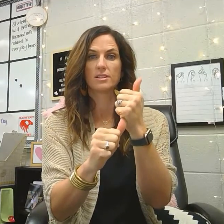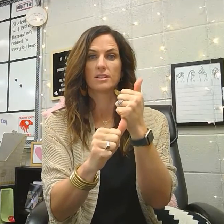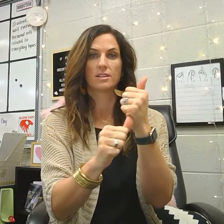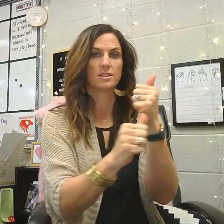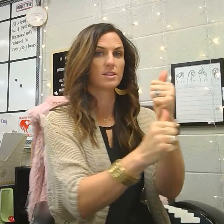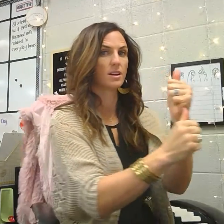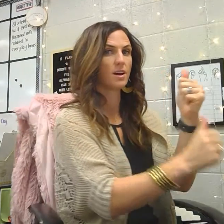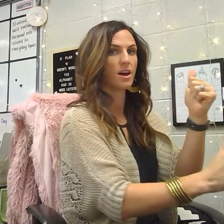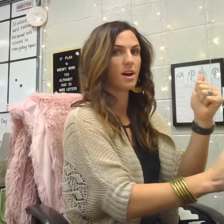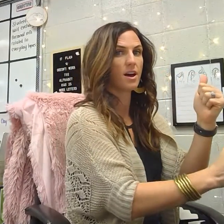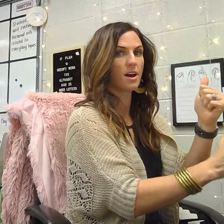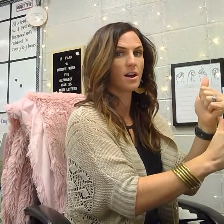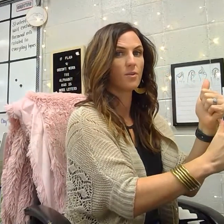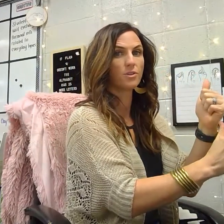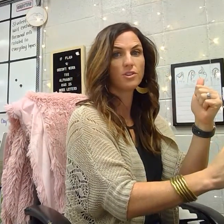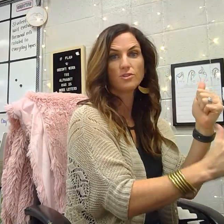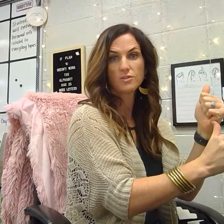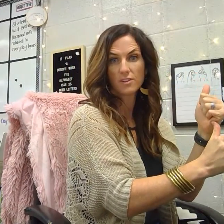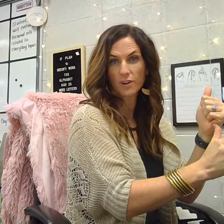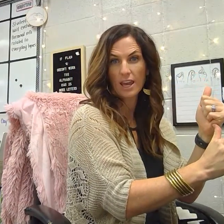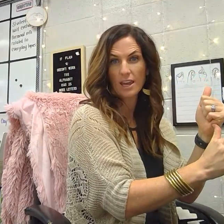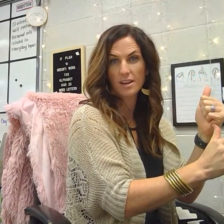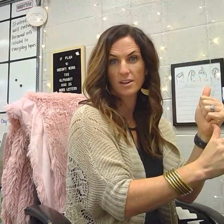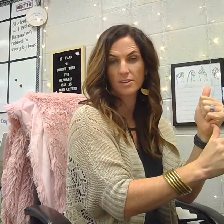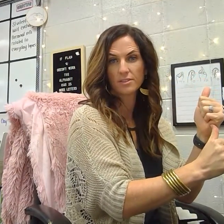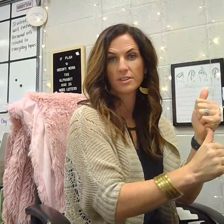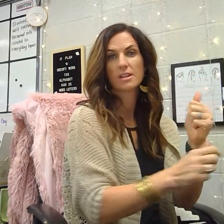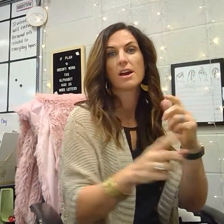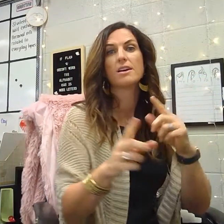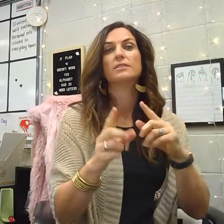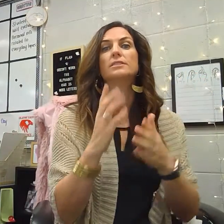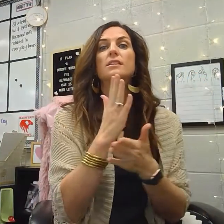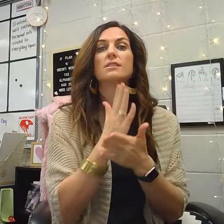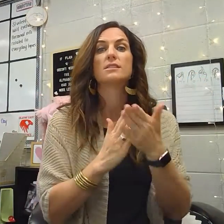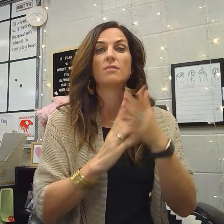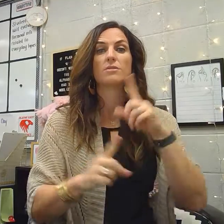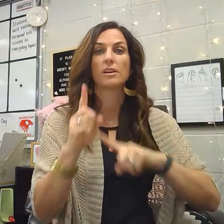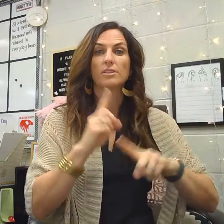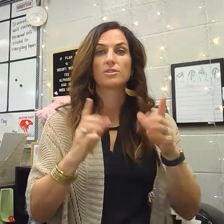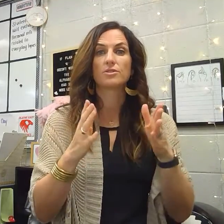assistant, or you can use it for aid. Some signers,